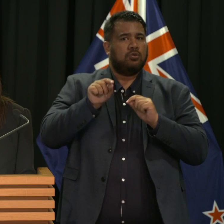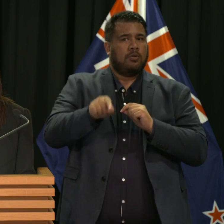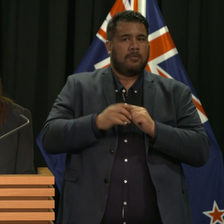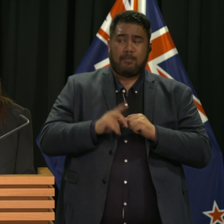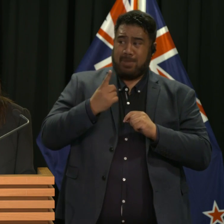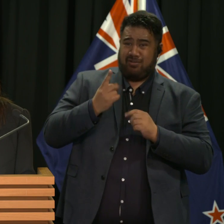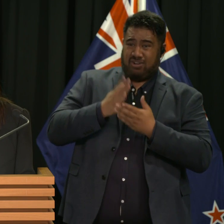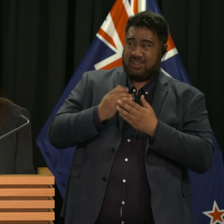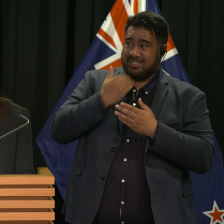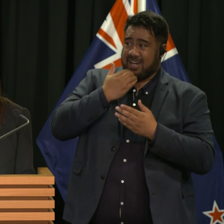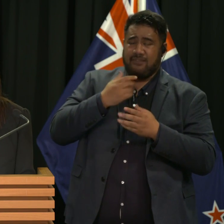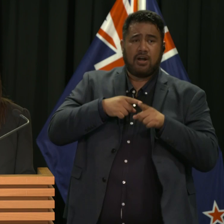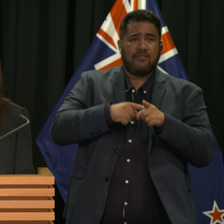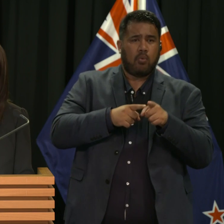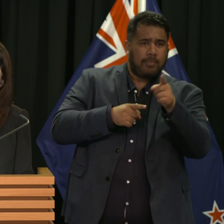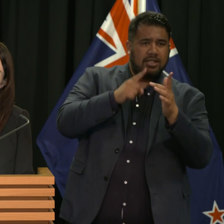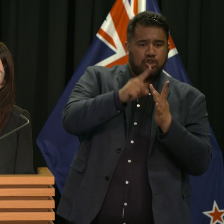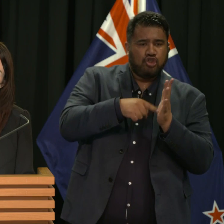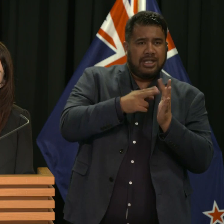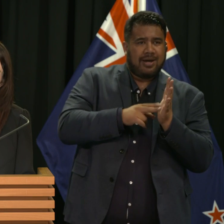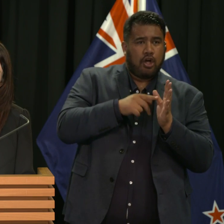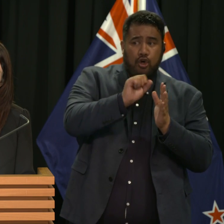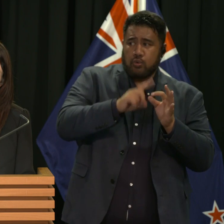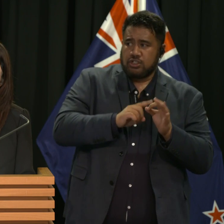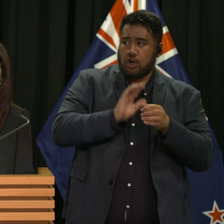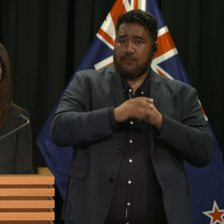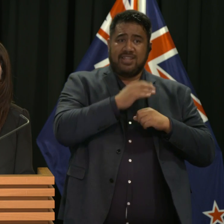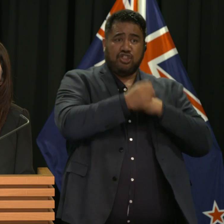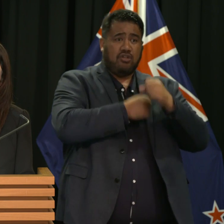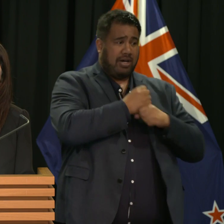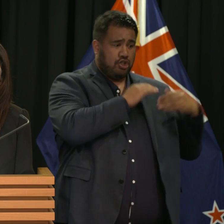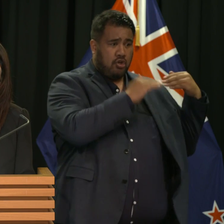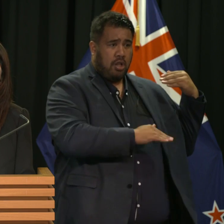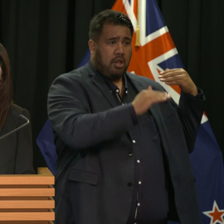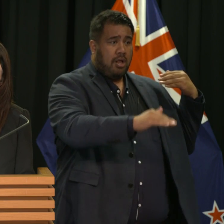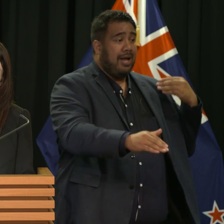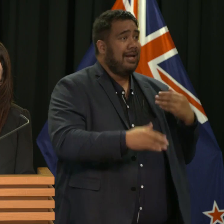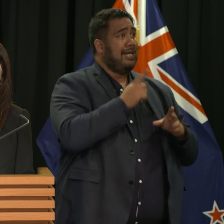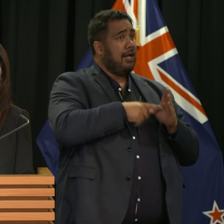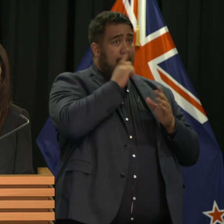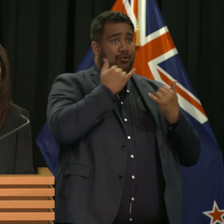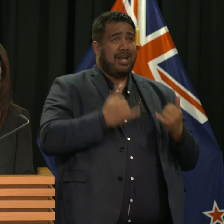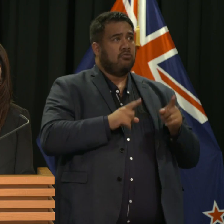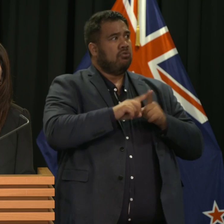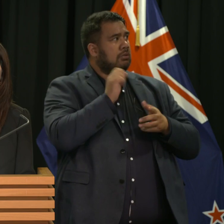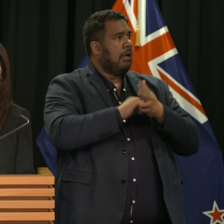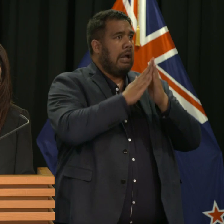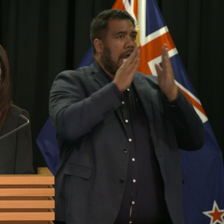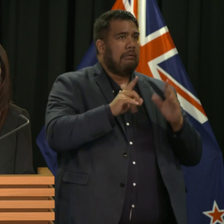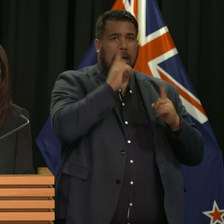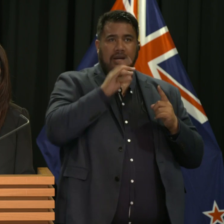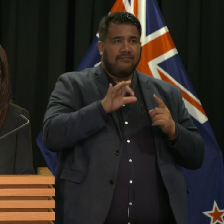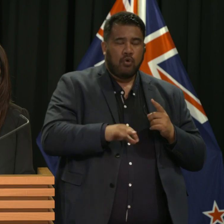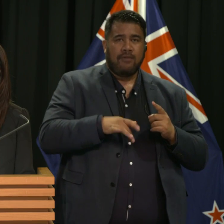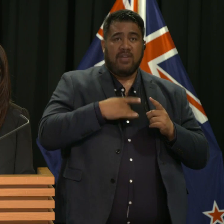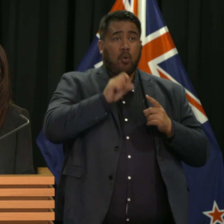So I guess following on from Jenna's question about the generational issue that's here, a lot of our generation don't expect to be